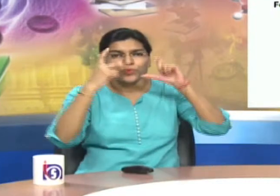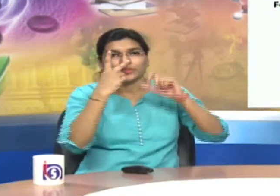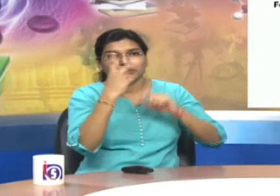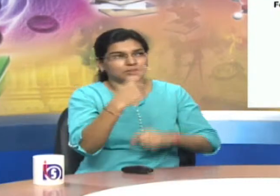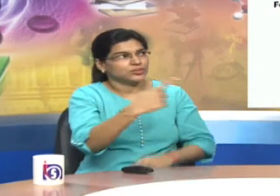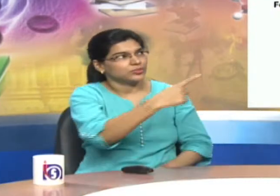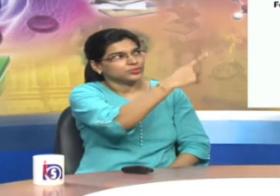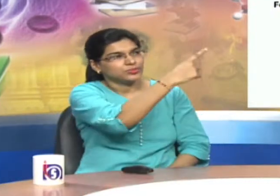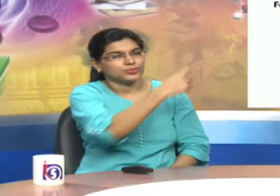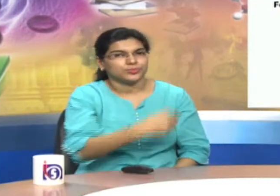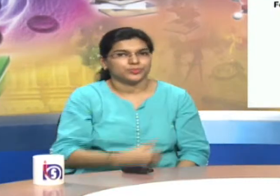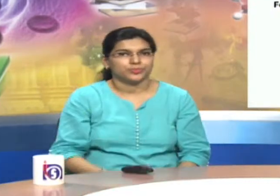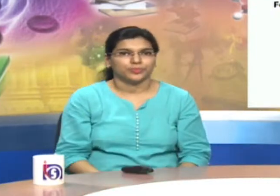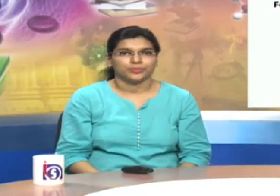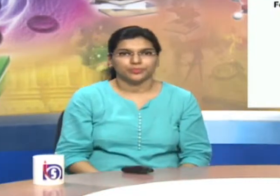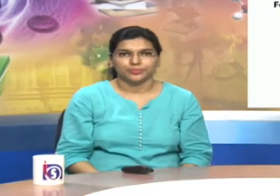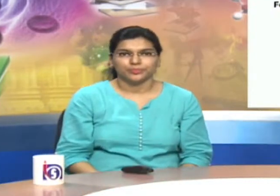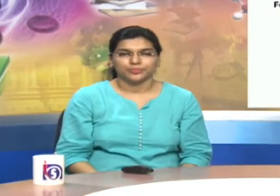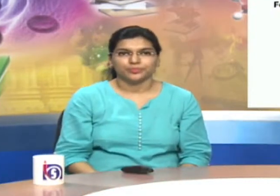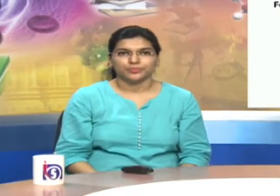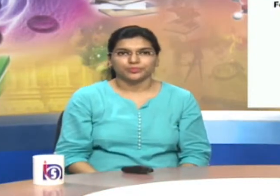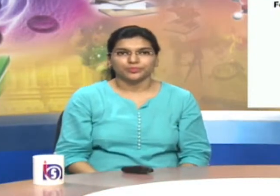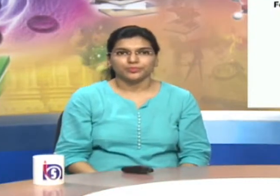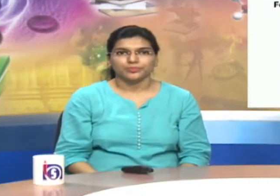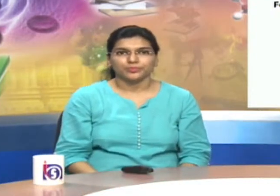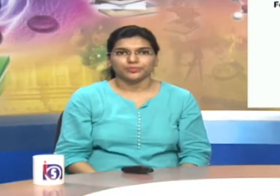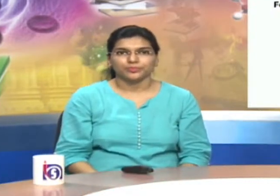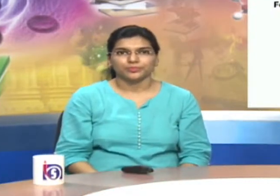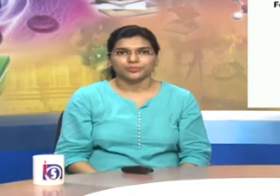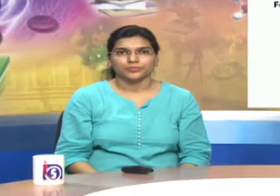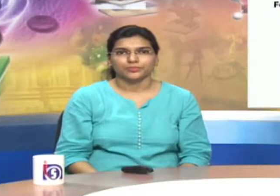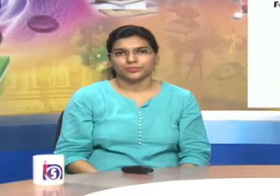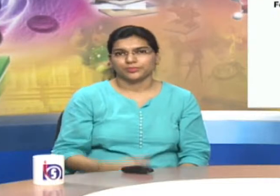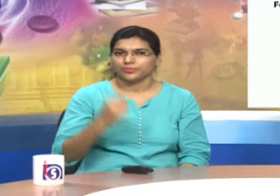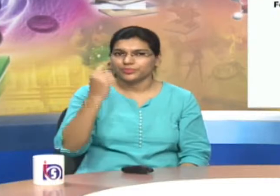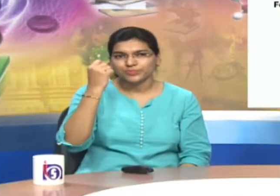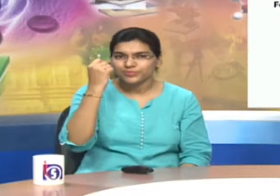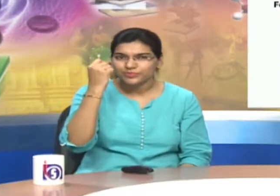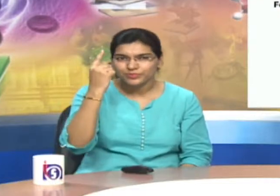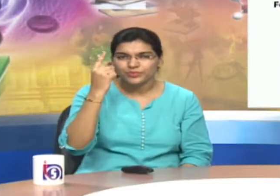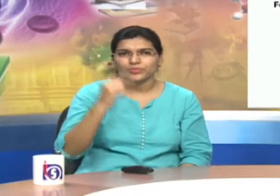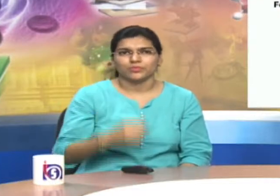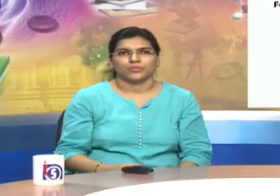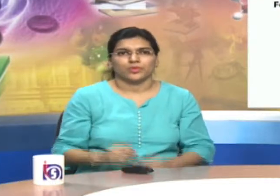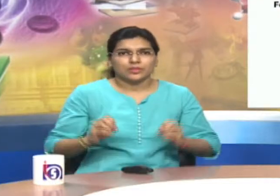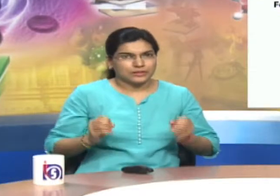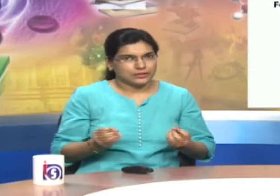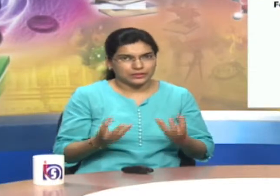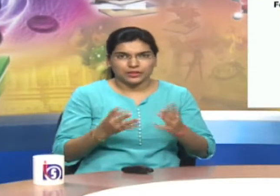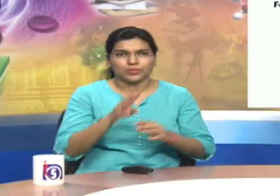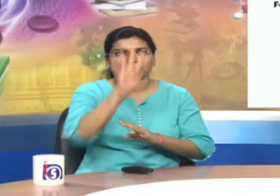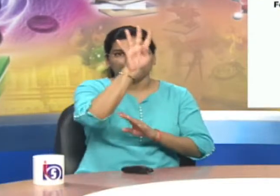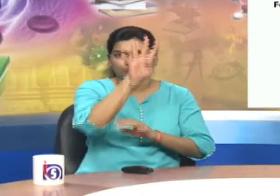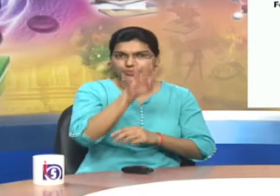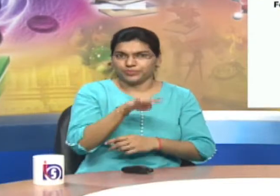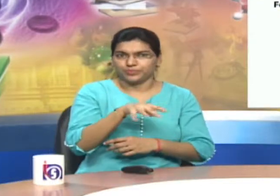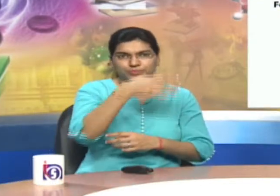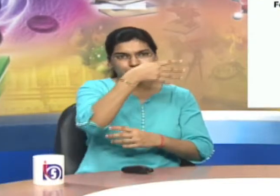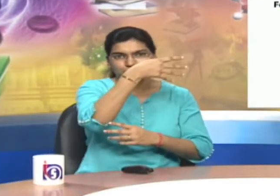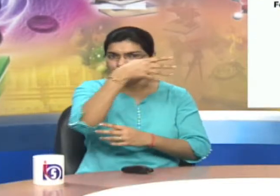In the picture on the screen you can see various red circles. Please notice them all. You may have seen and